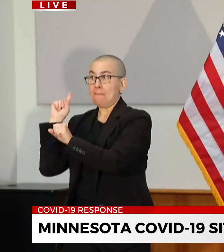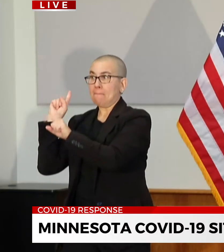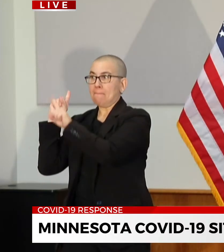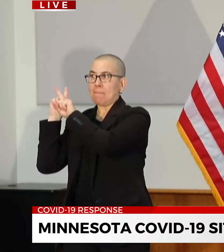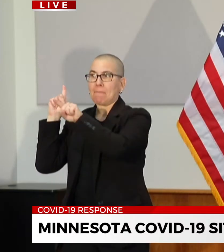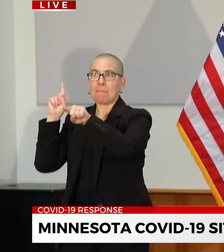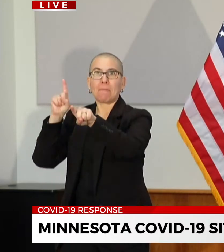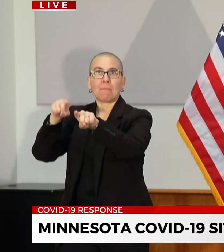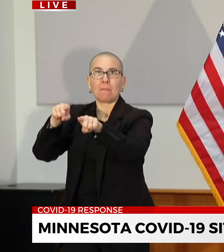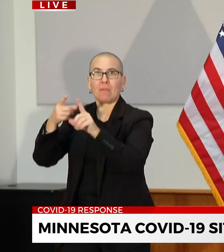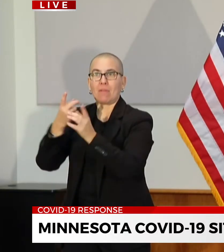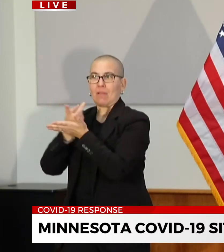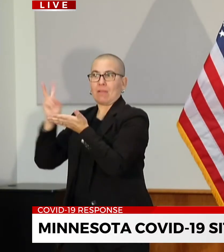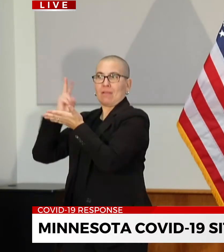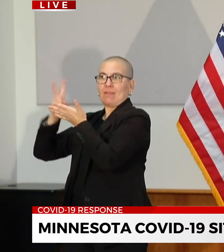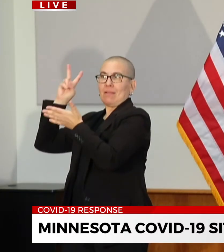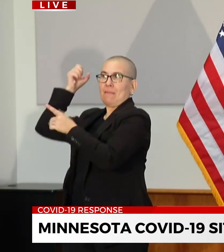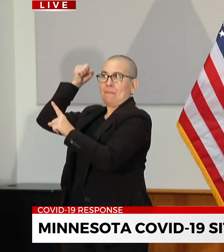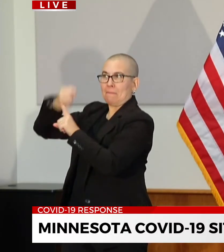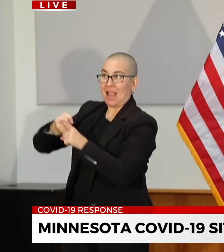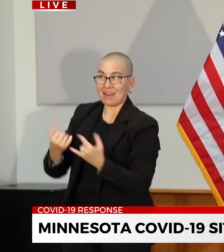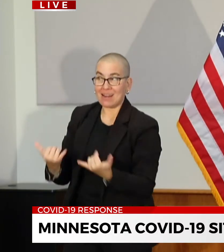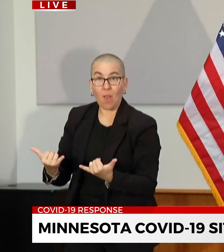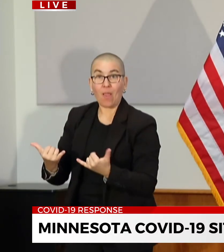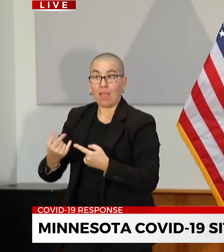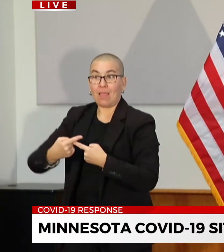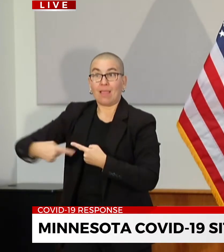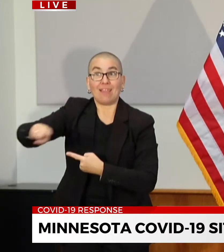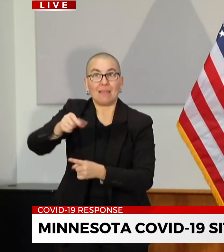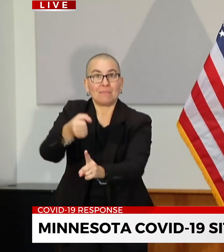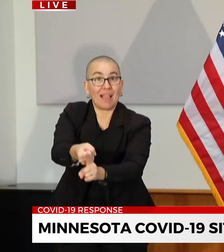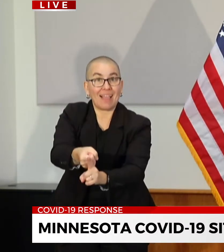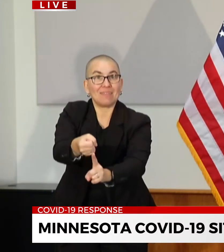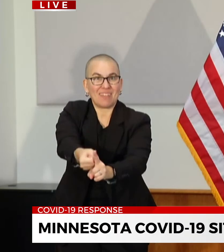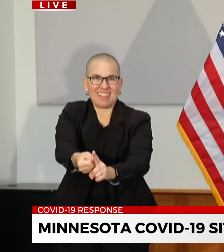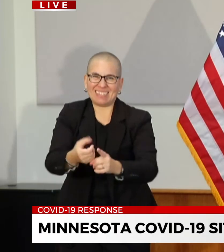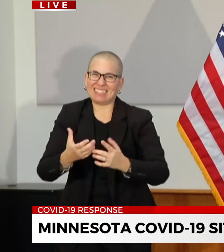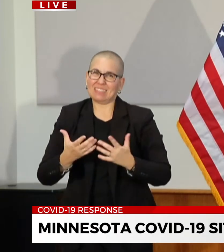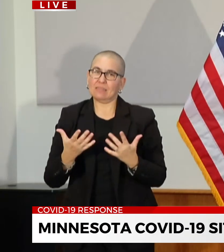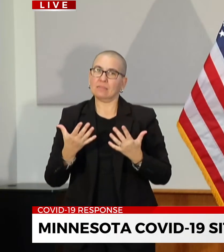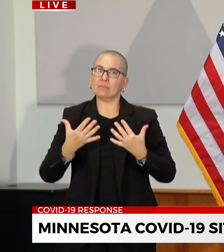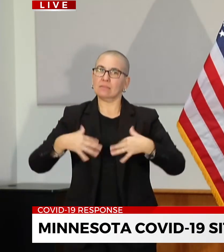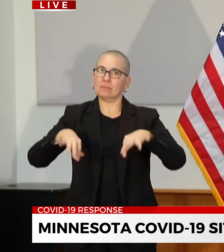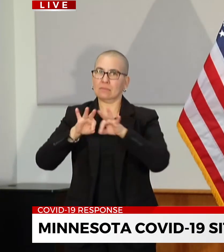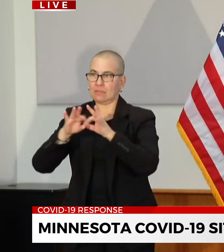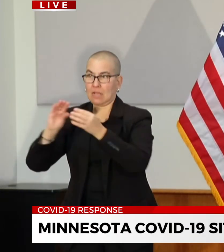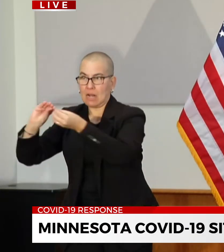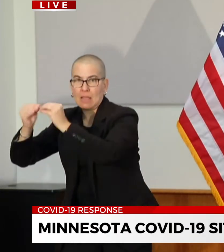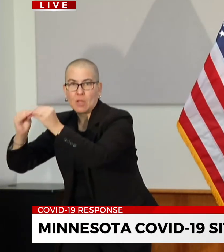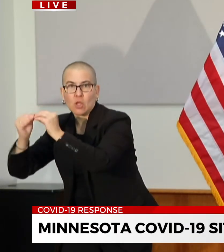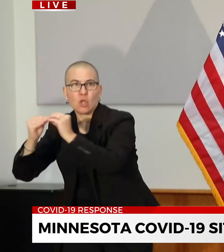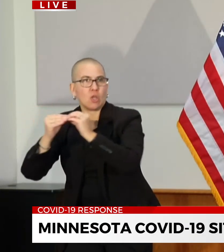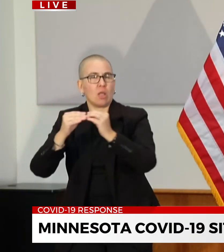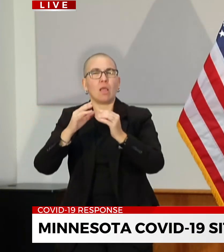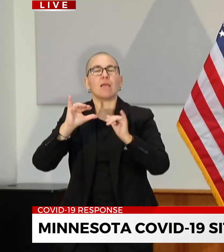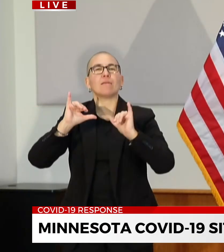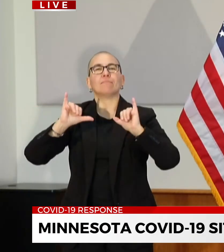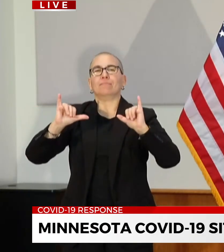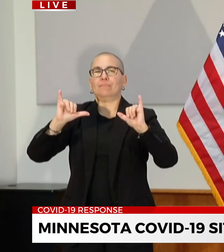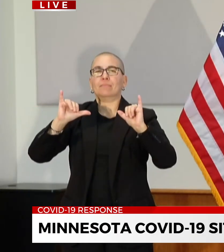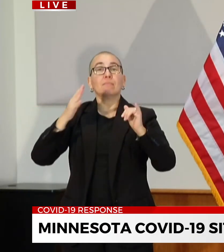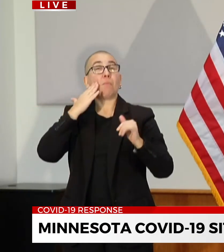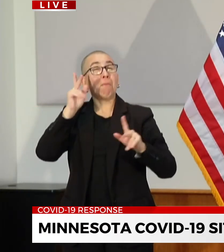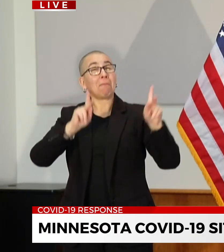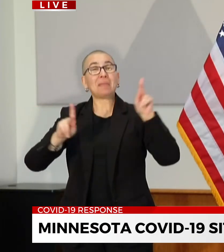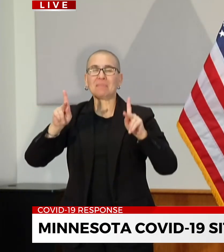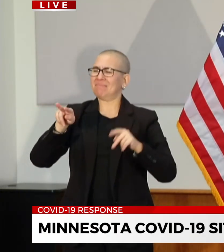Commissioner Malcolm warning to us is that being caught in the data can dehumanize the people behind that data.